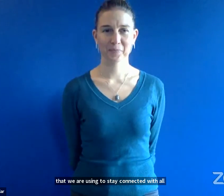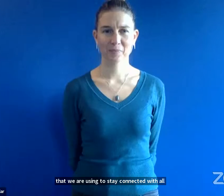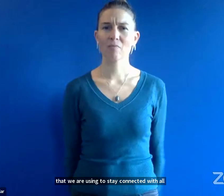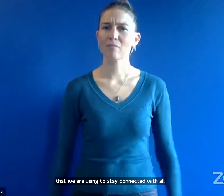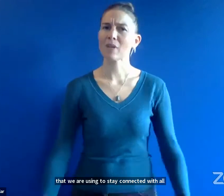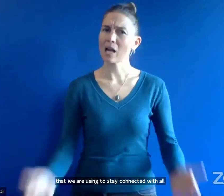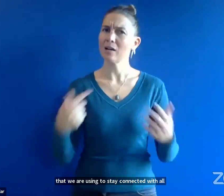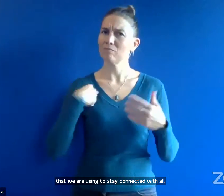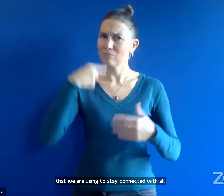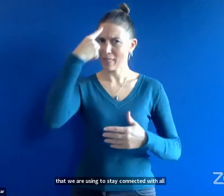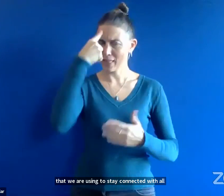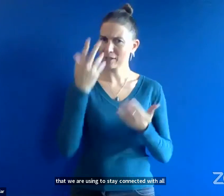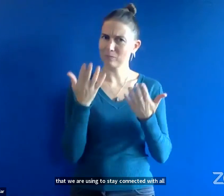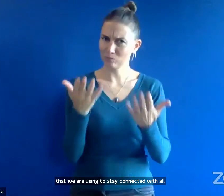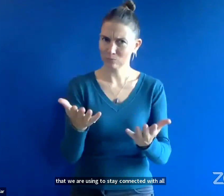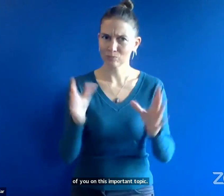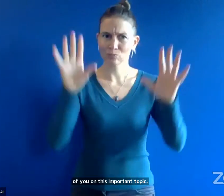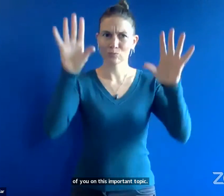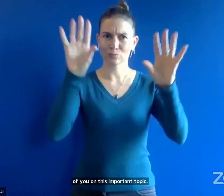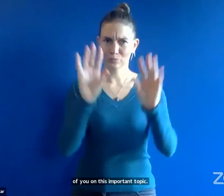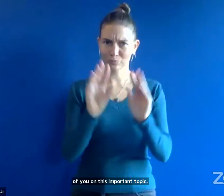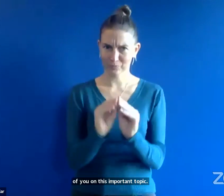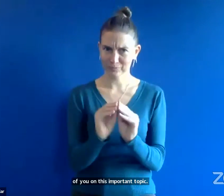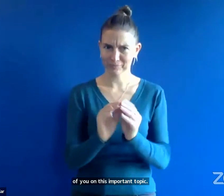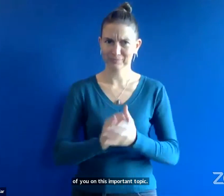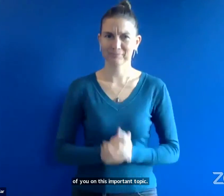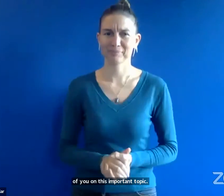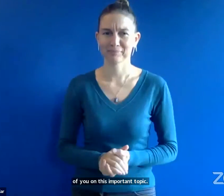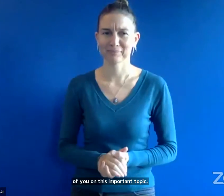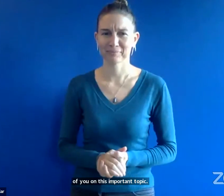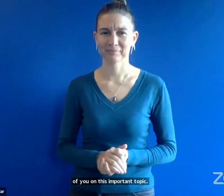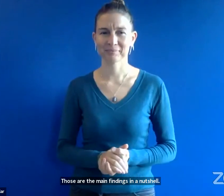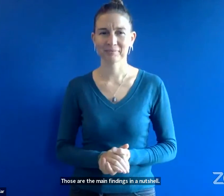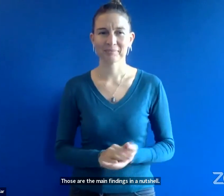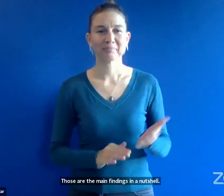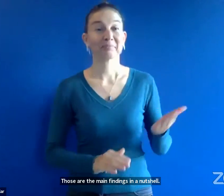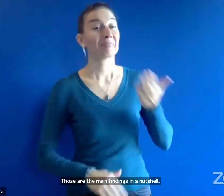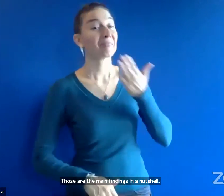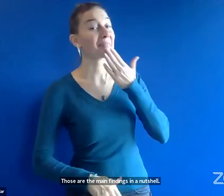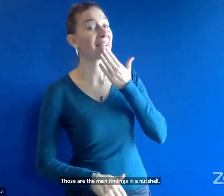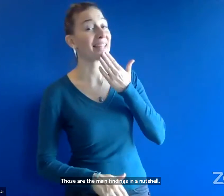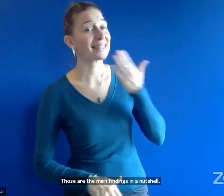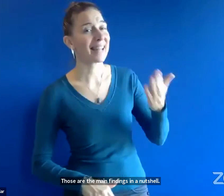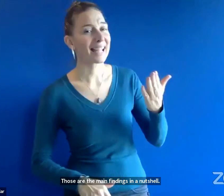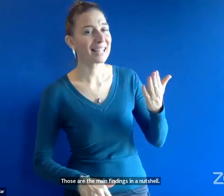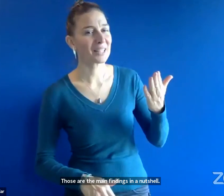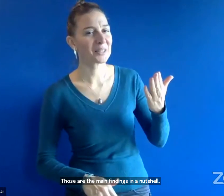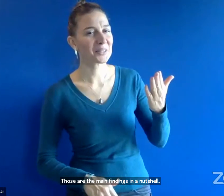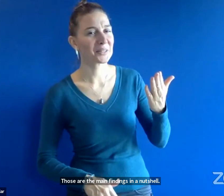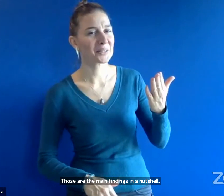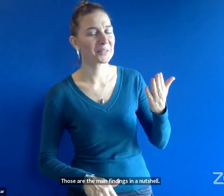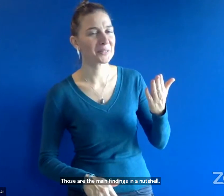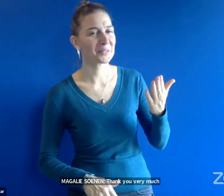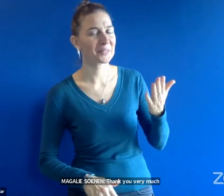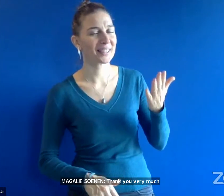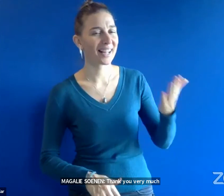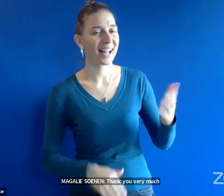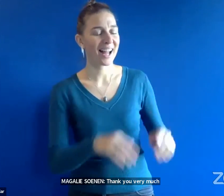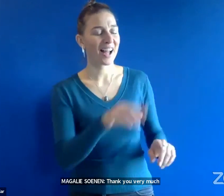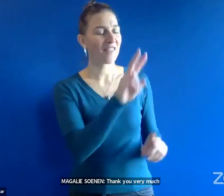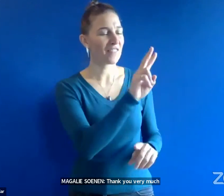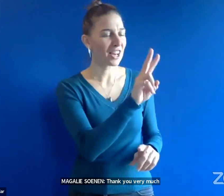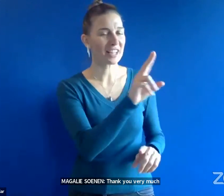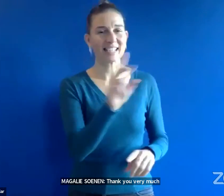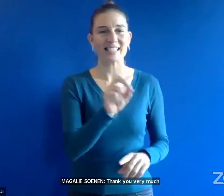findings. Thank you very much, Valerie and Dominique. So let us move over to a round